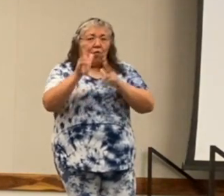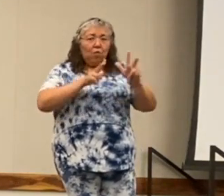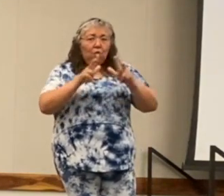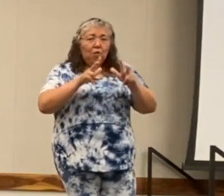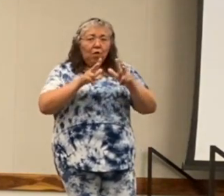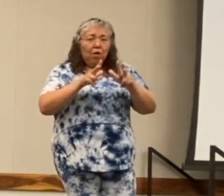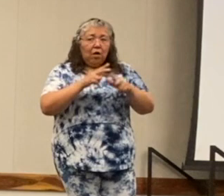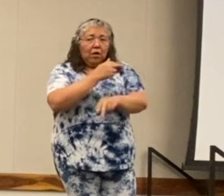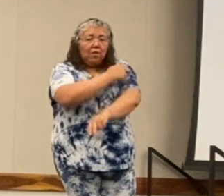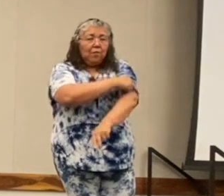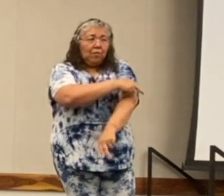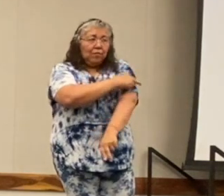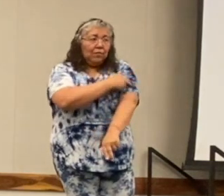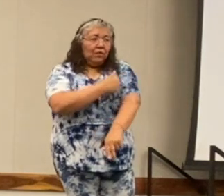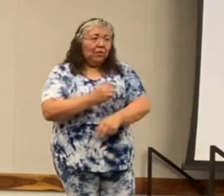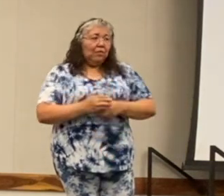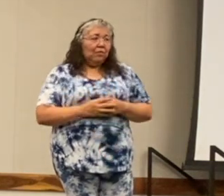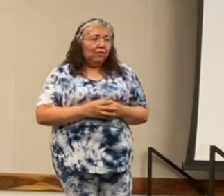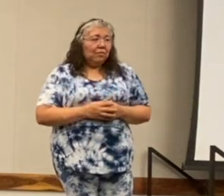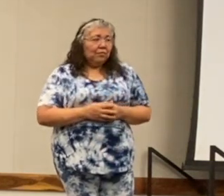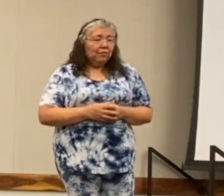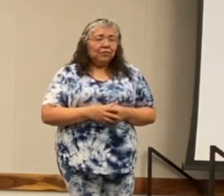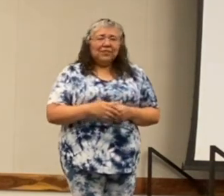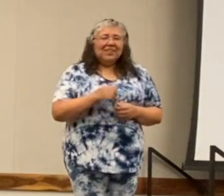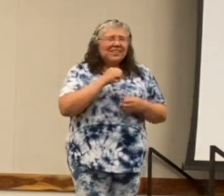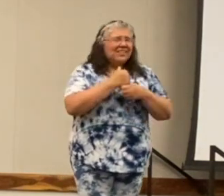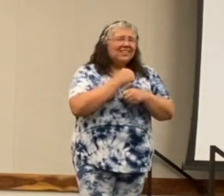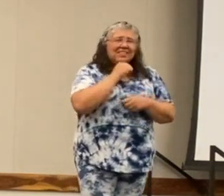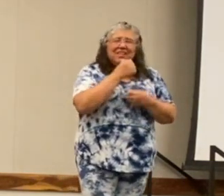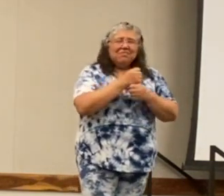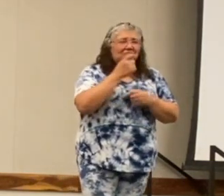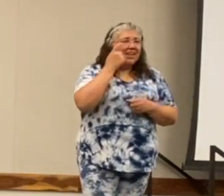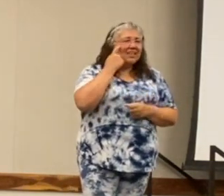around the hospital. It didn't make sense.